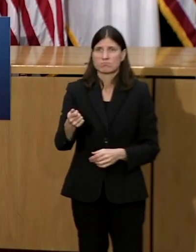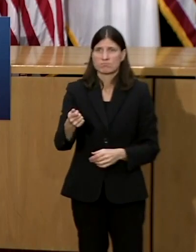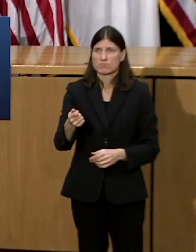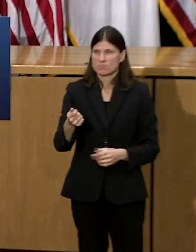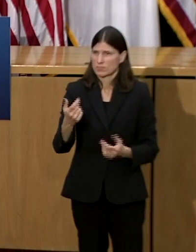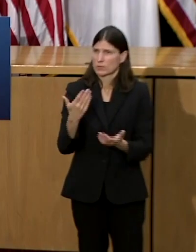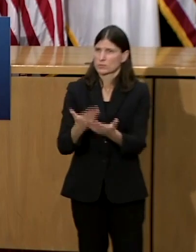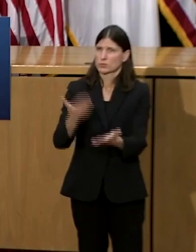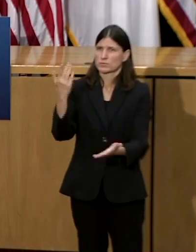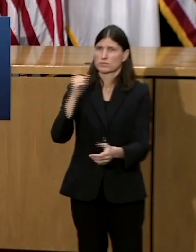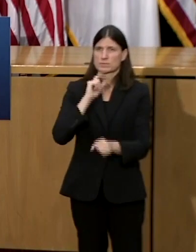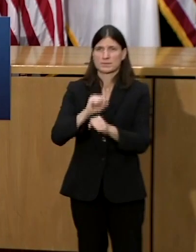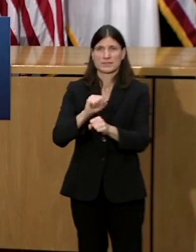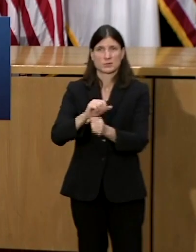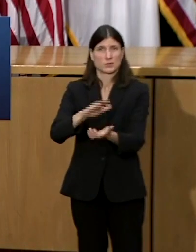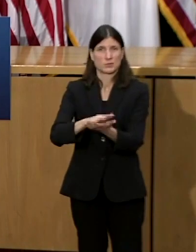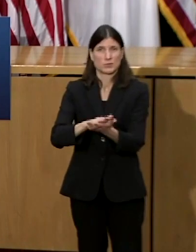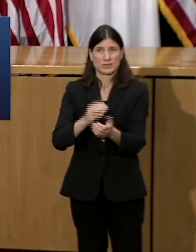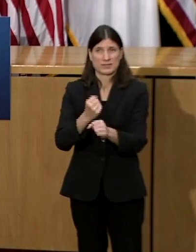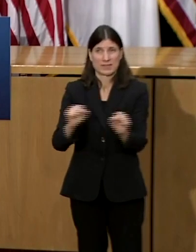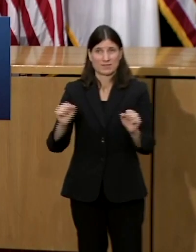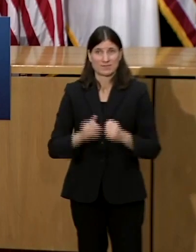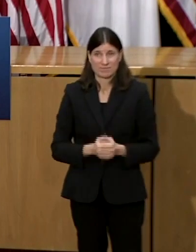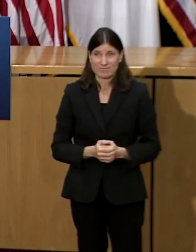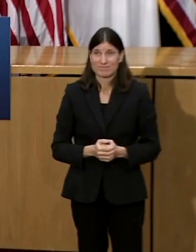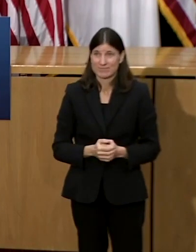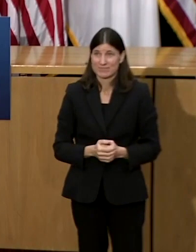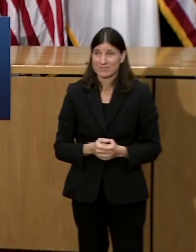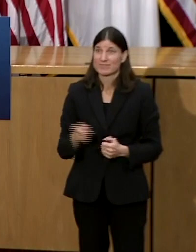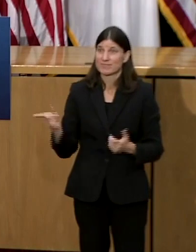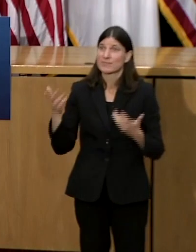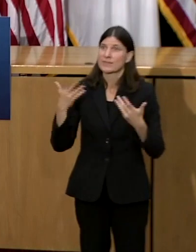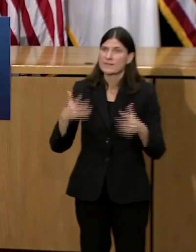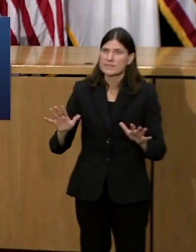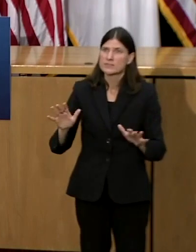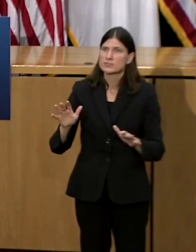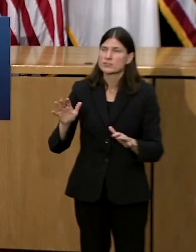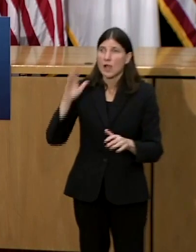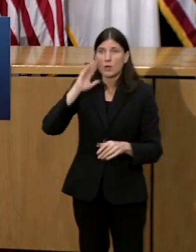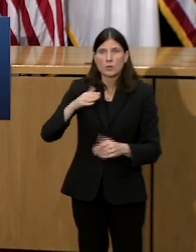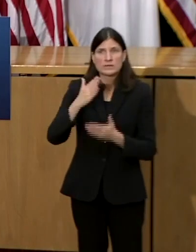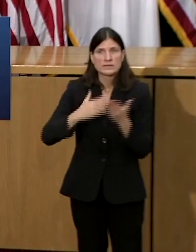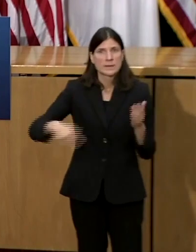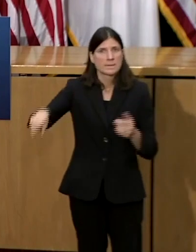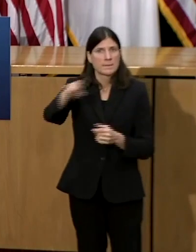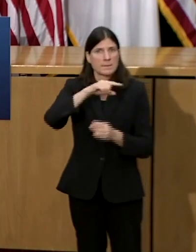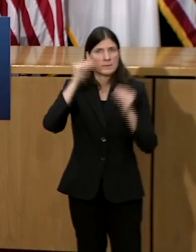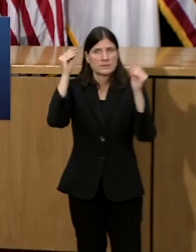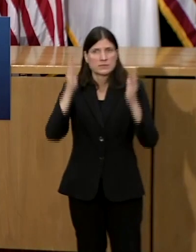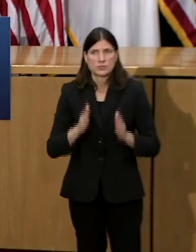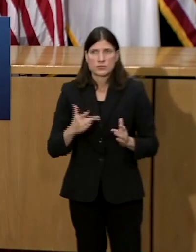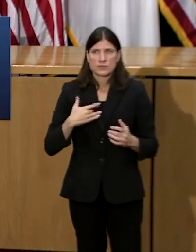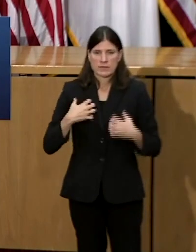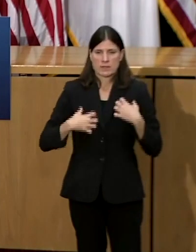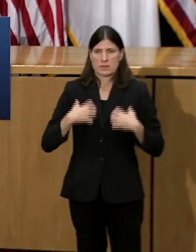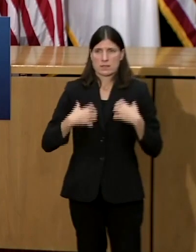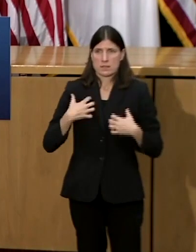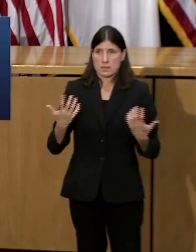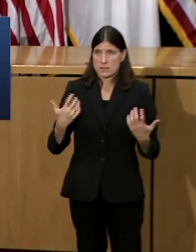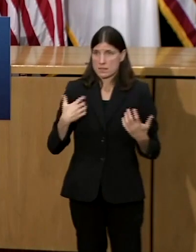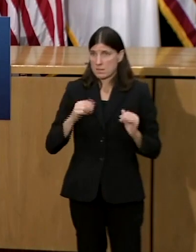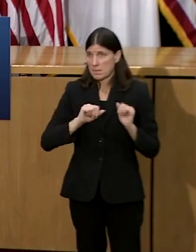currently teaching remotely, have had to make hard choices. I have collaborated closely with school nurses and school-based health